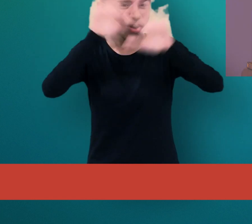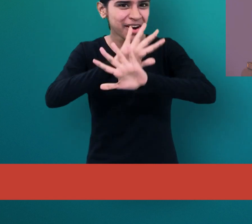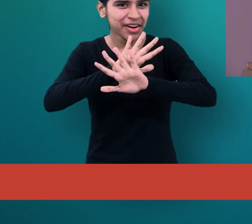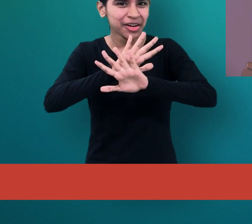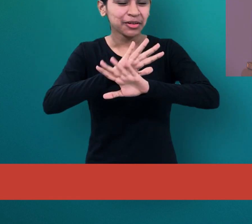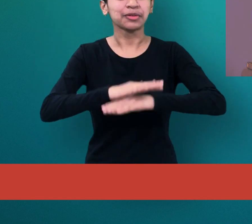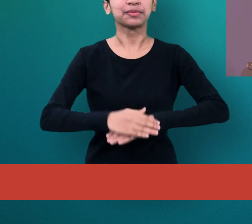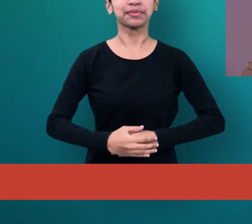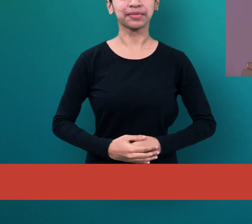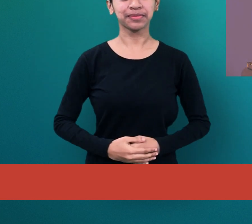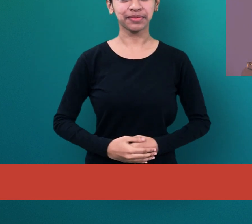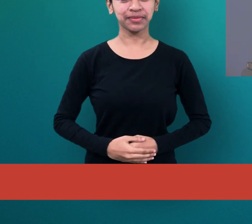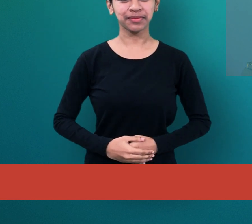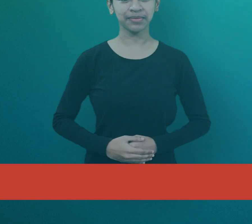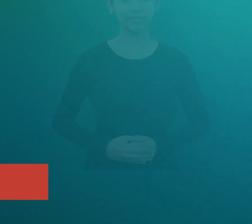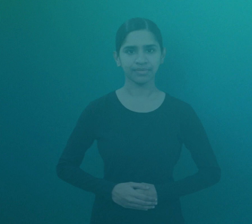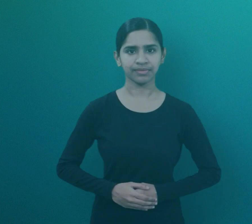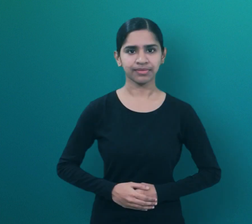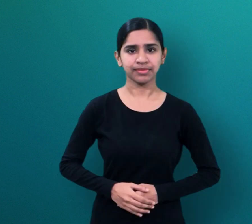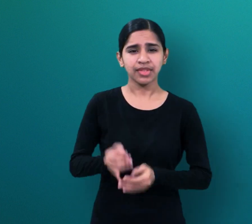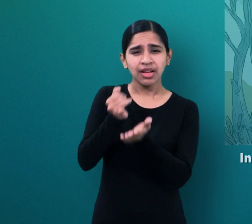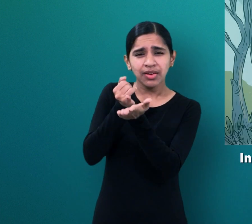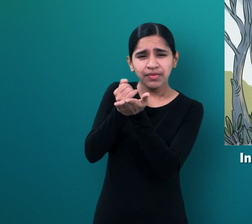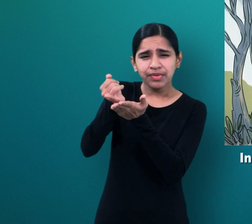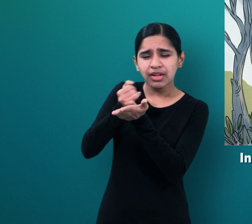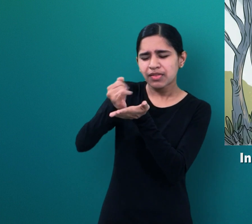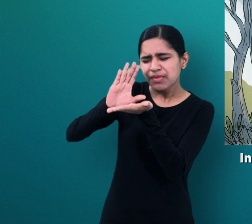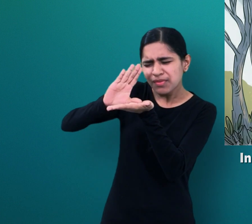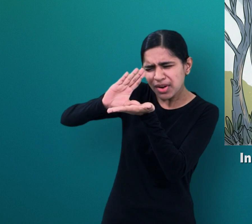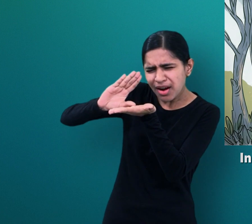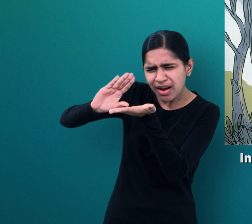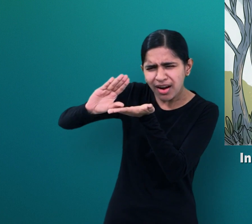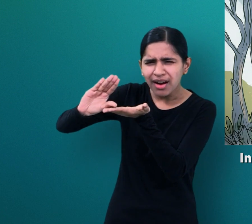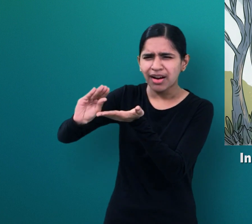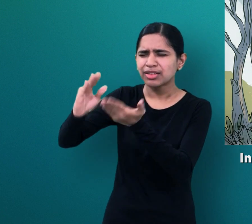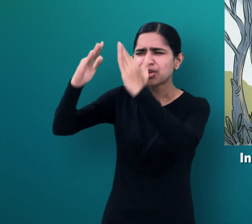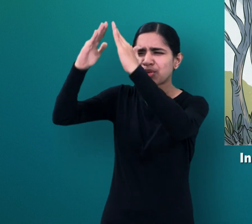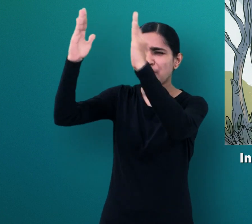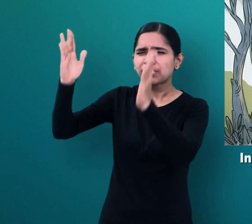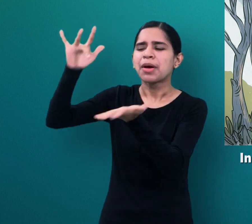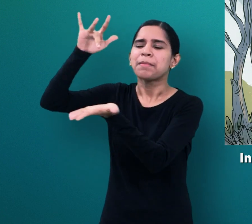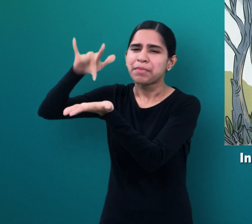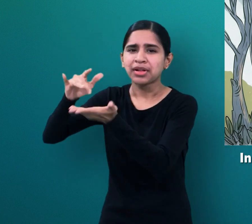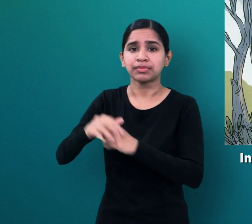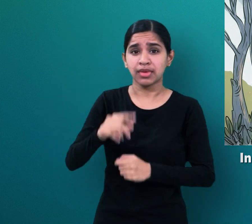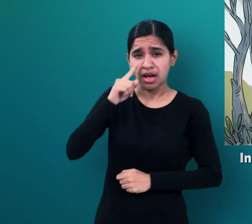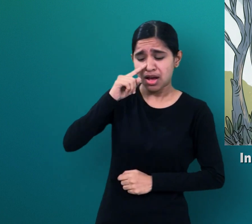Hinueta. Illustrator Casper C. In a village far away lived little